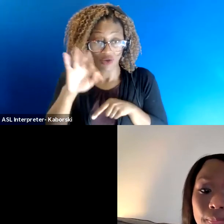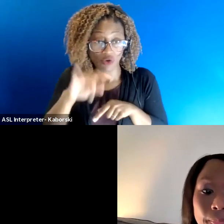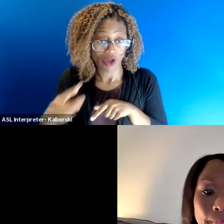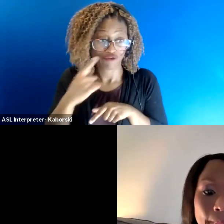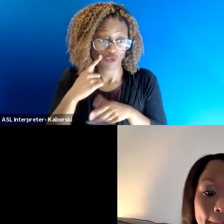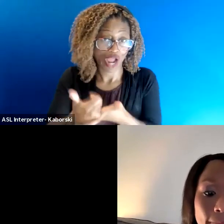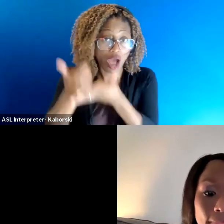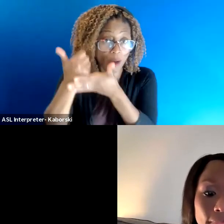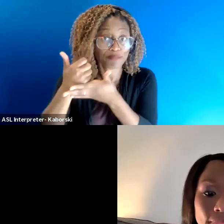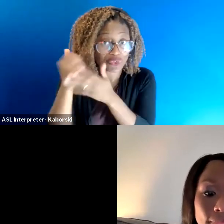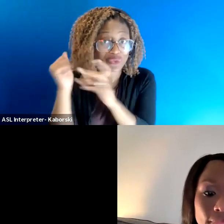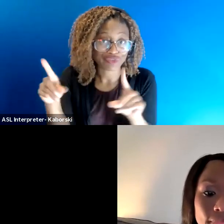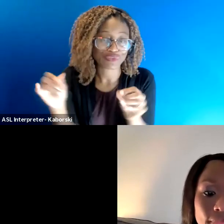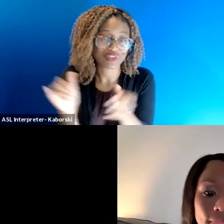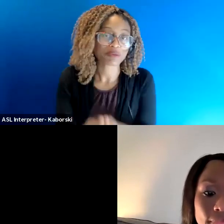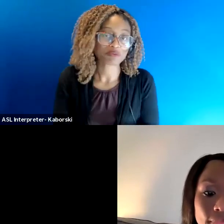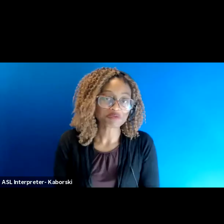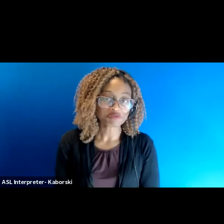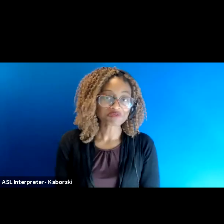help.